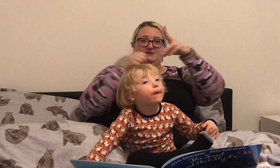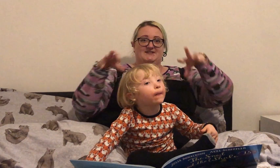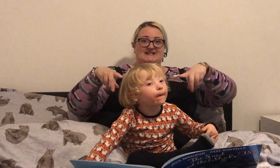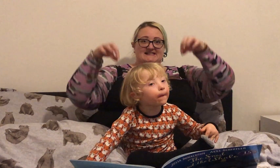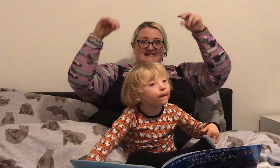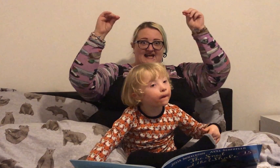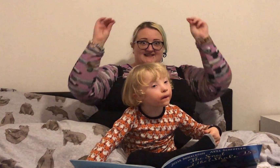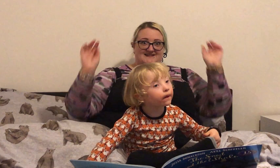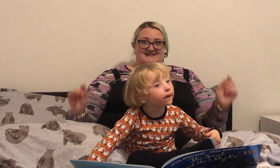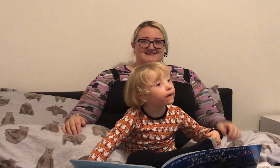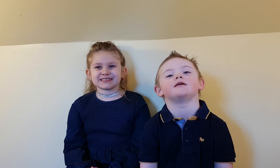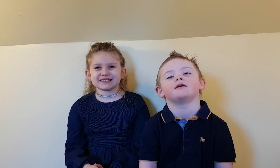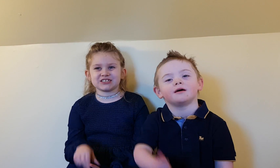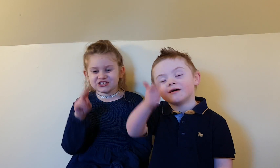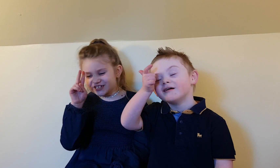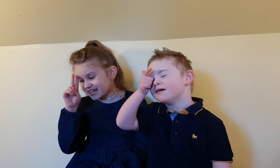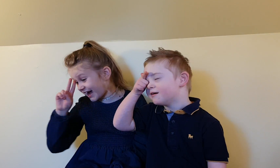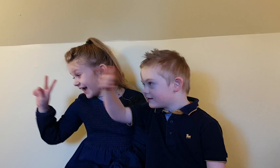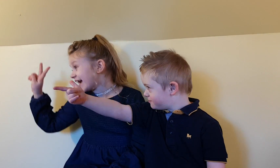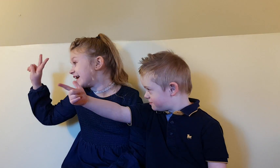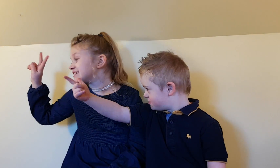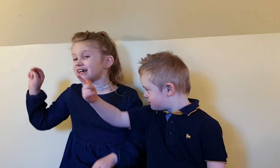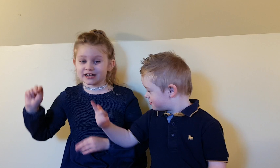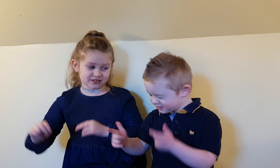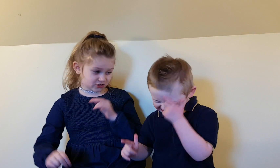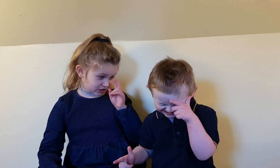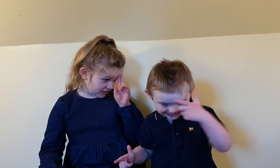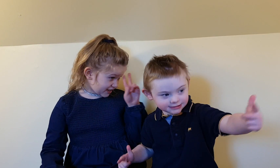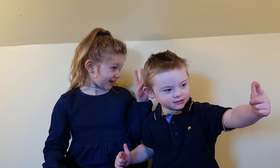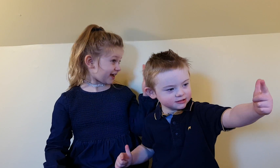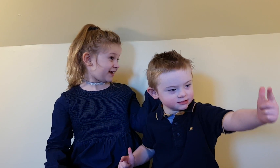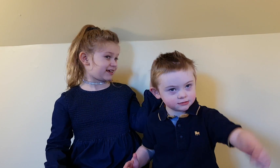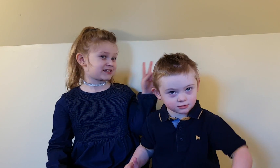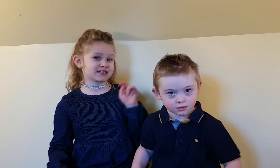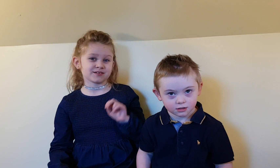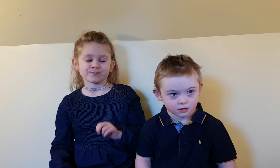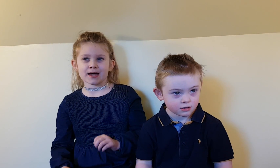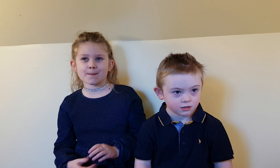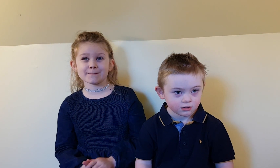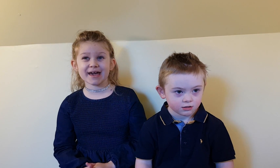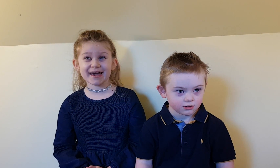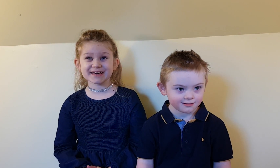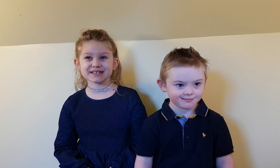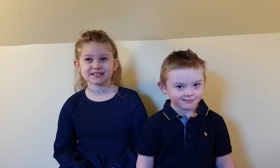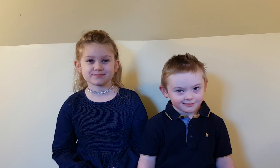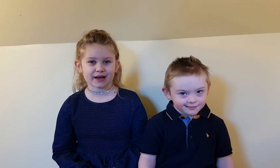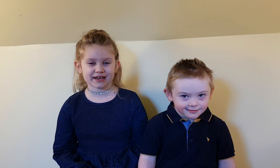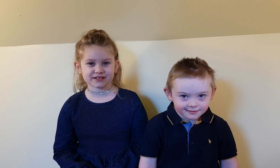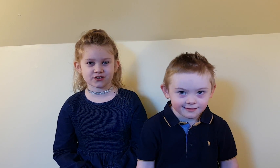golden sands. She gazed and she gazed, amazed by it